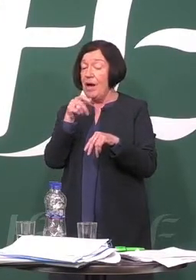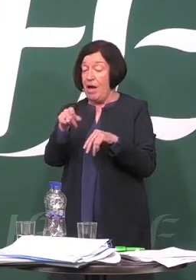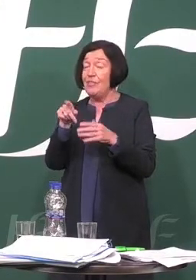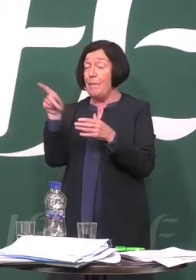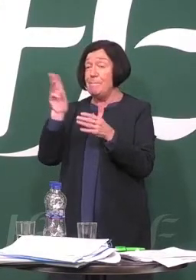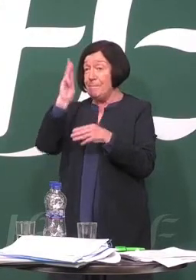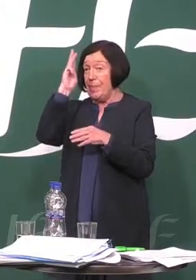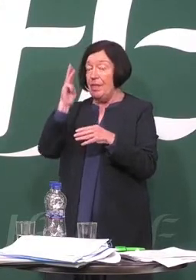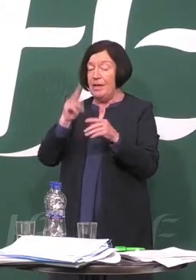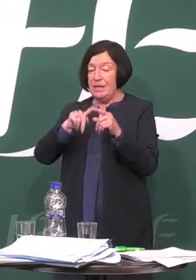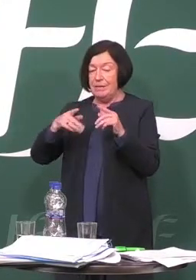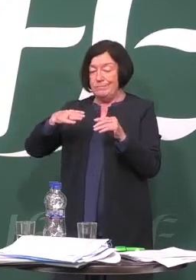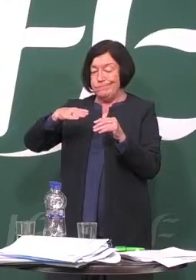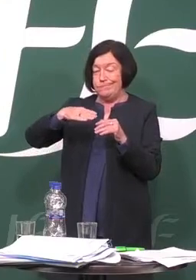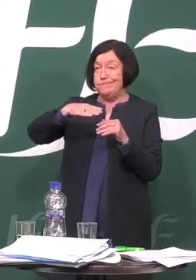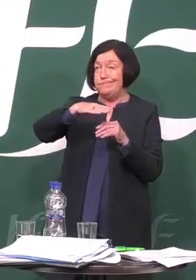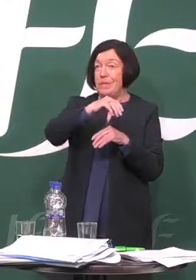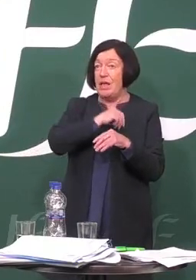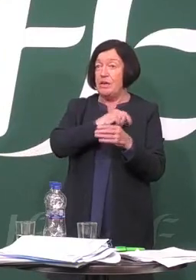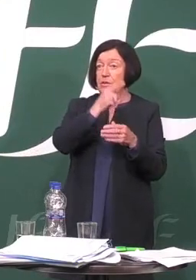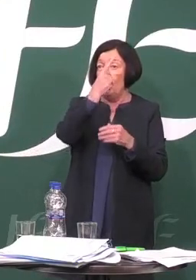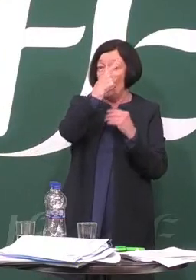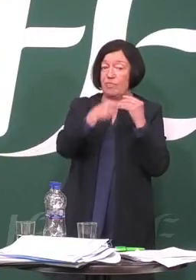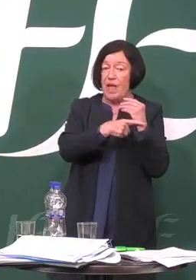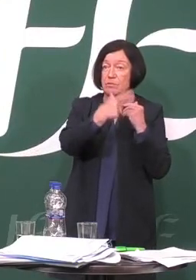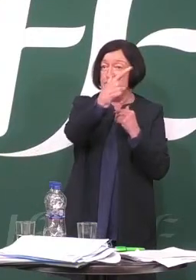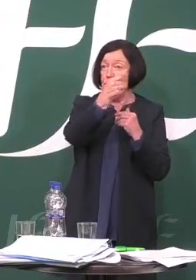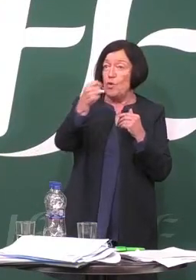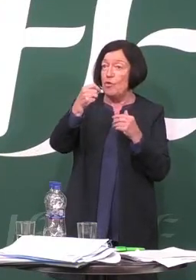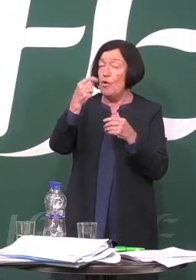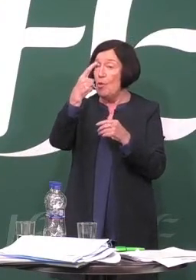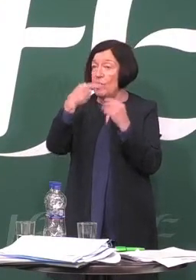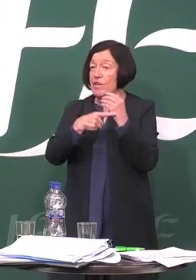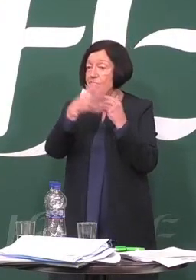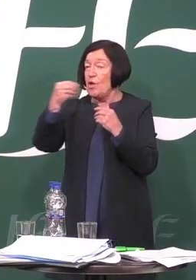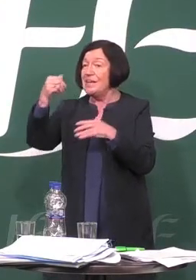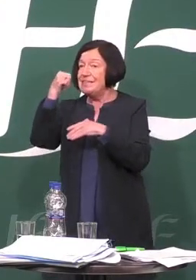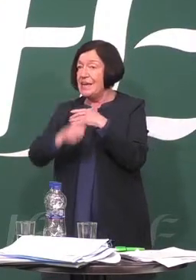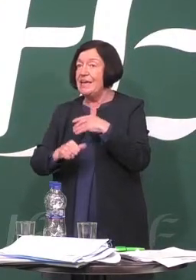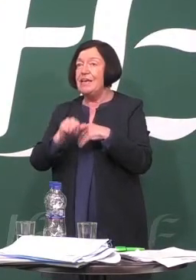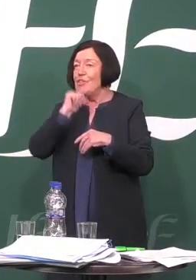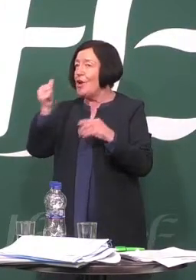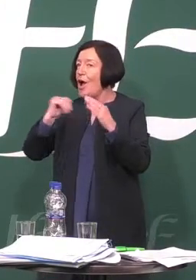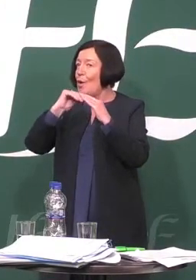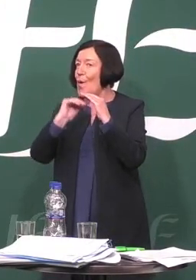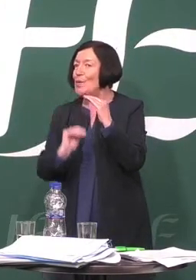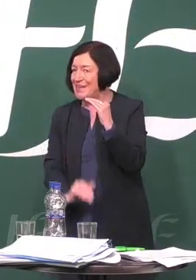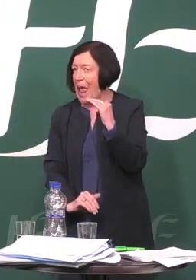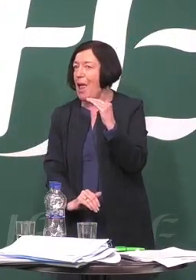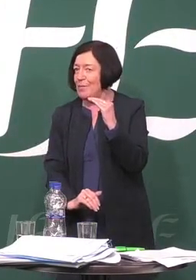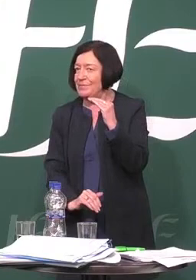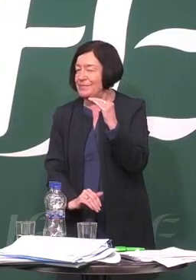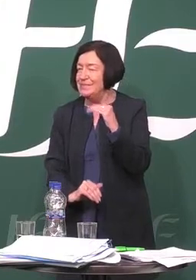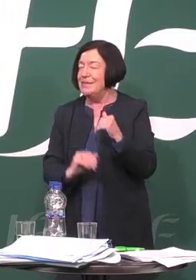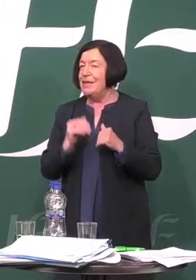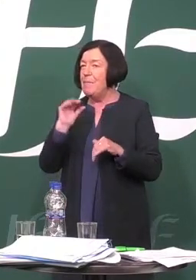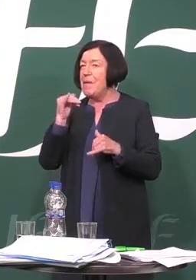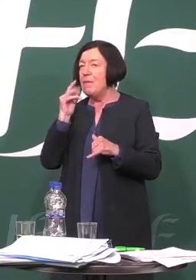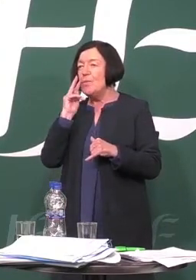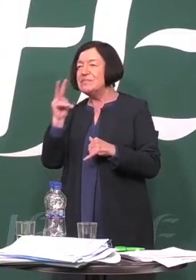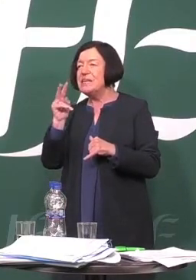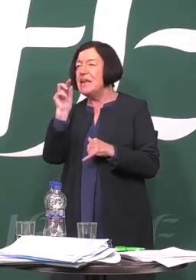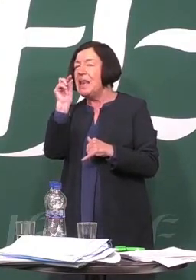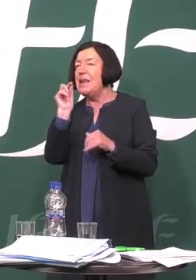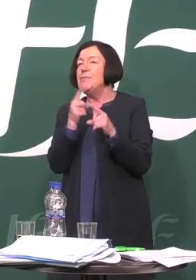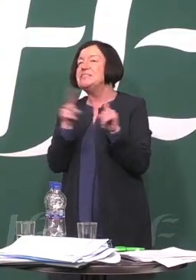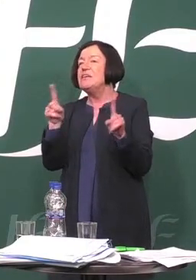graph, bump along at 1,200 to 1,400 cases per day, neither are they going down. So it may well be that we're seeing something a